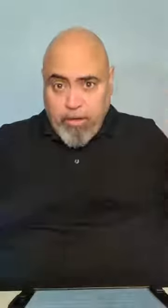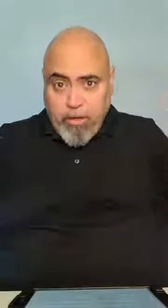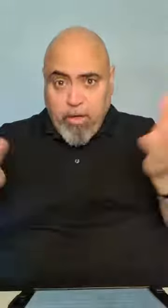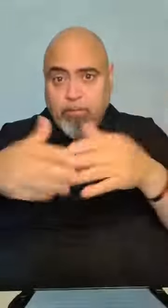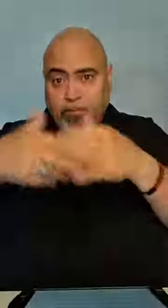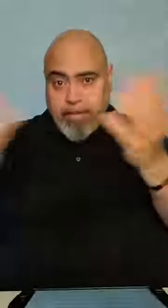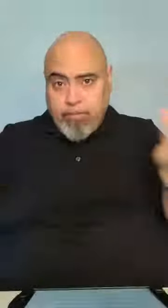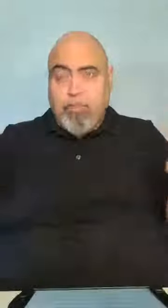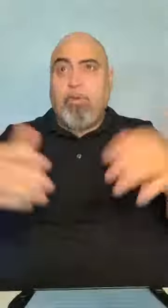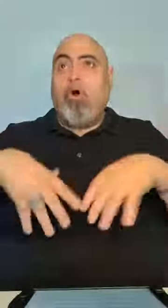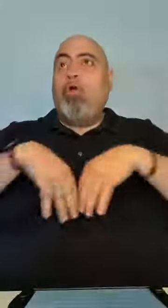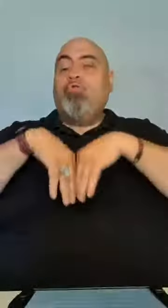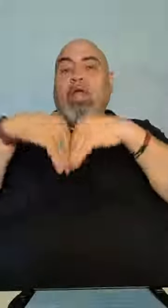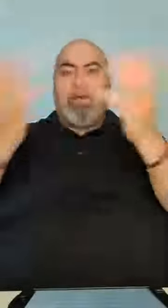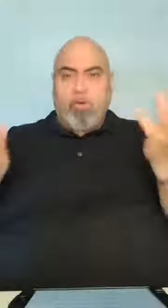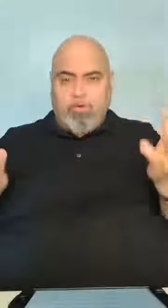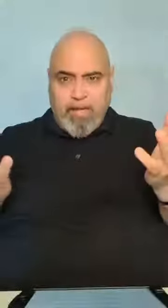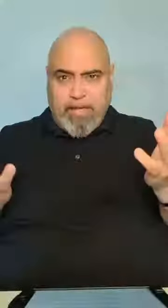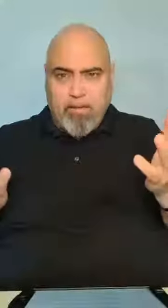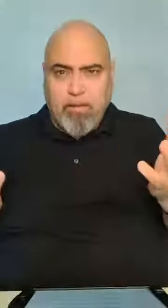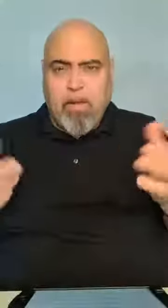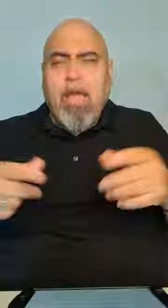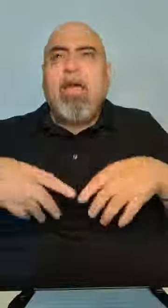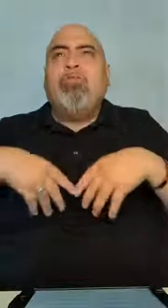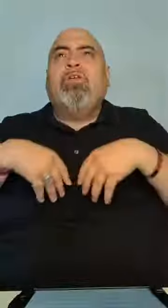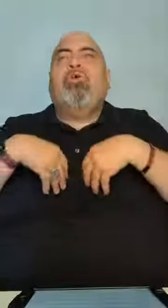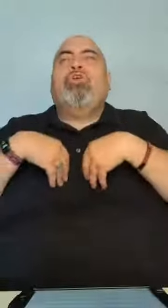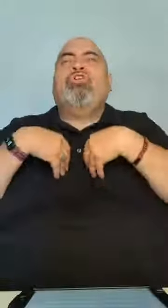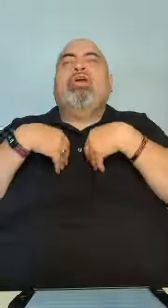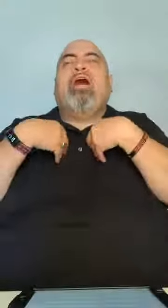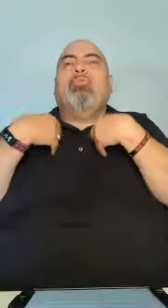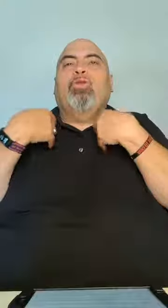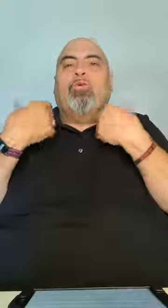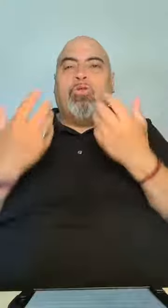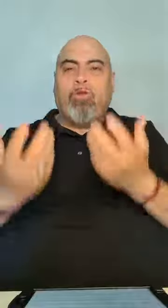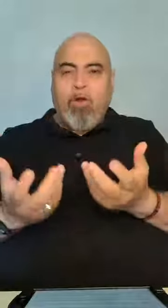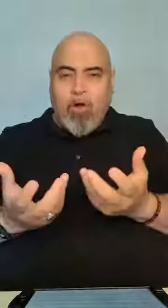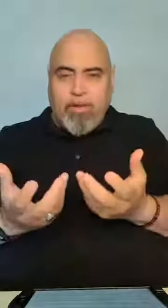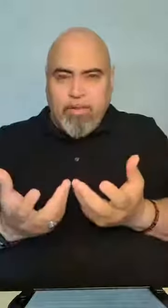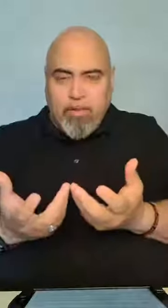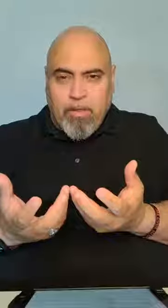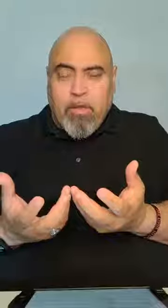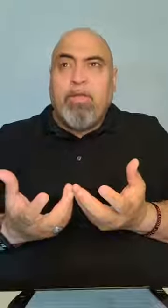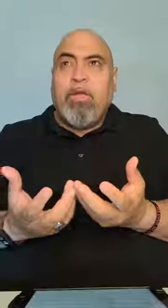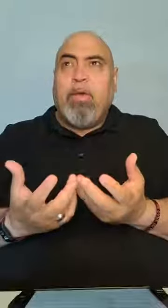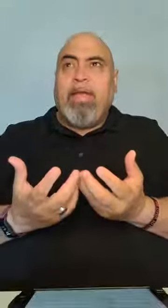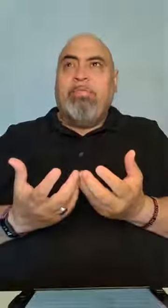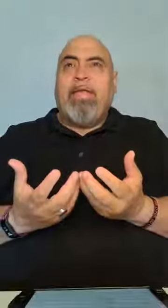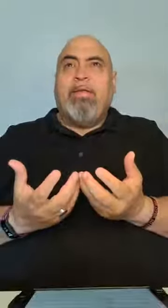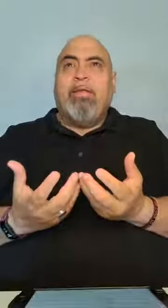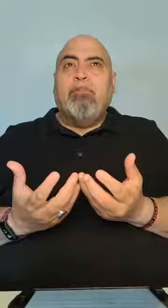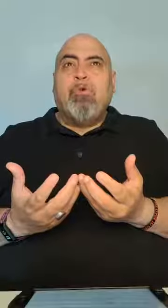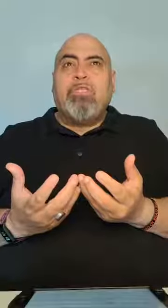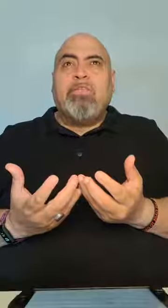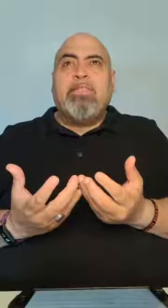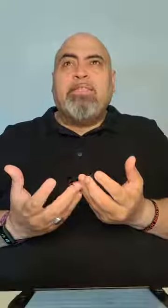you go, right? So already we're failing. Love the Lord your God with all your heart. You know, and most of us